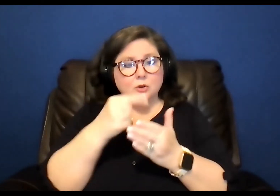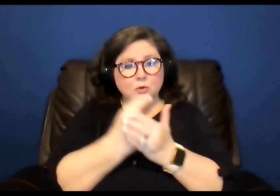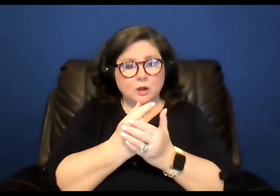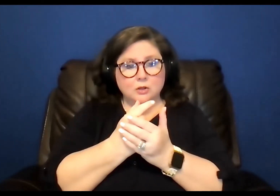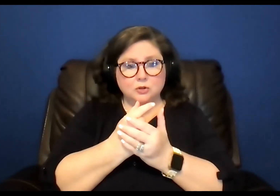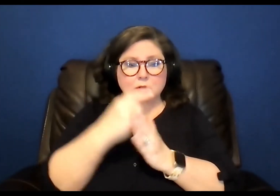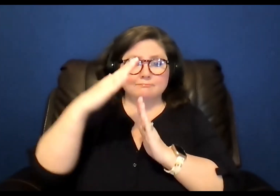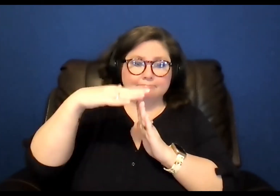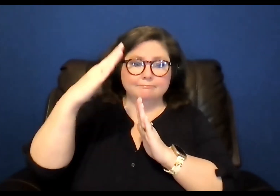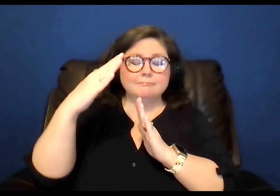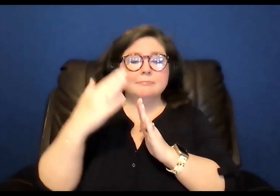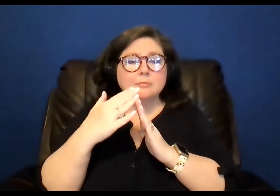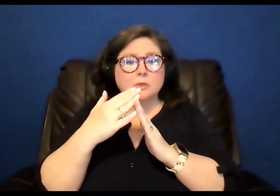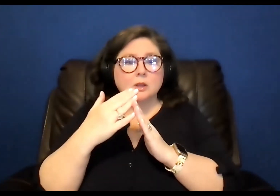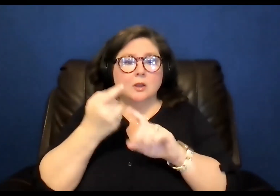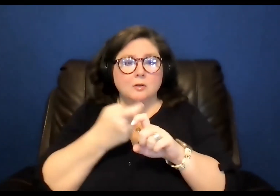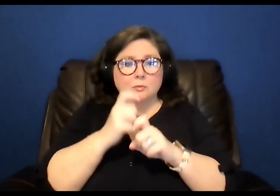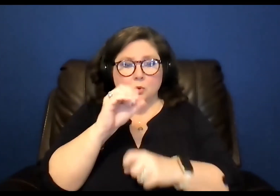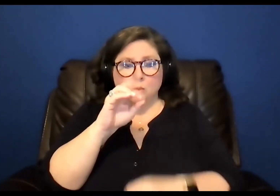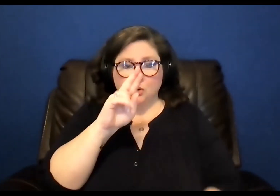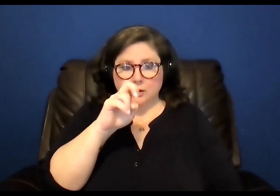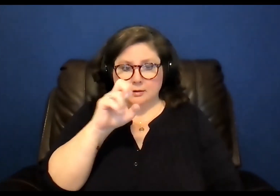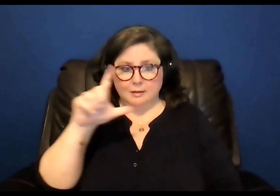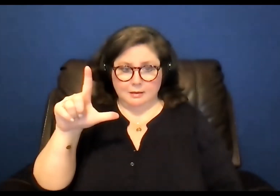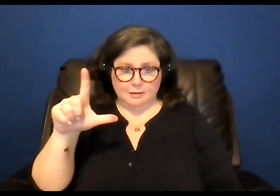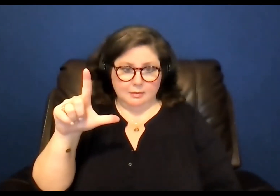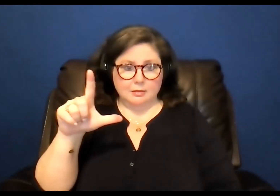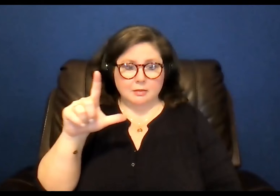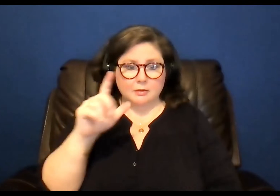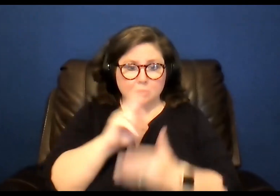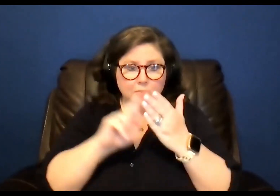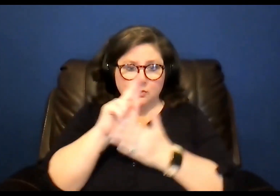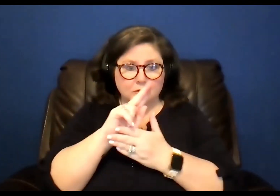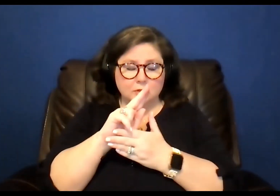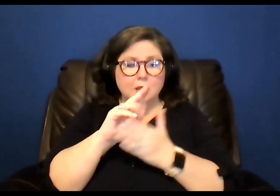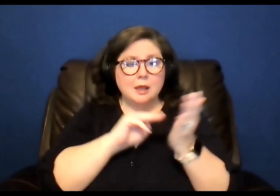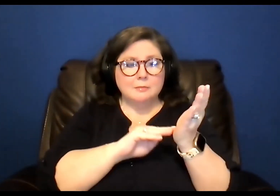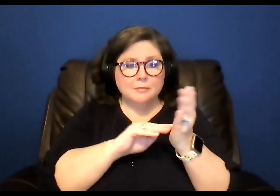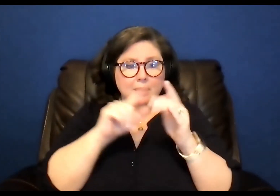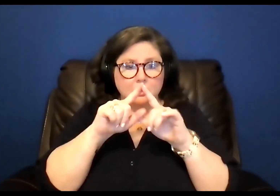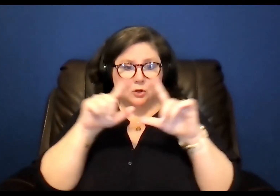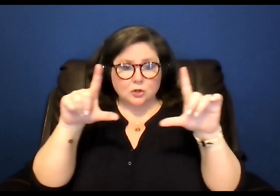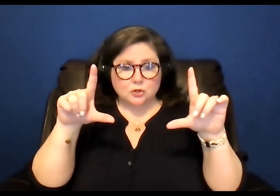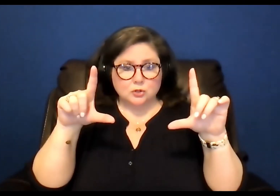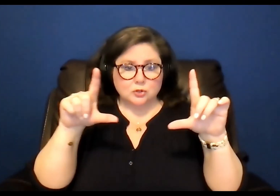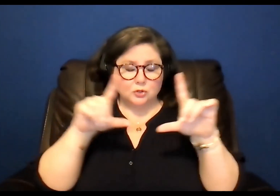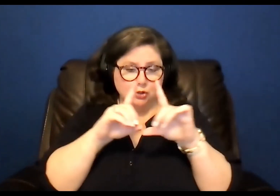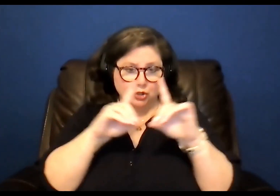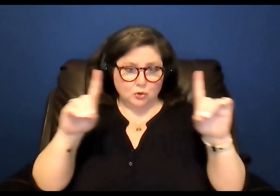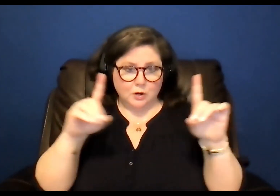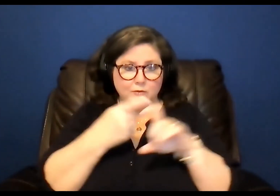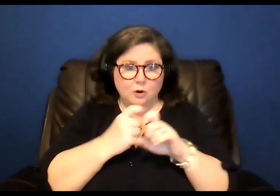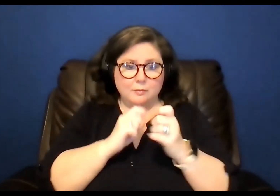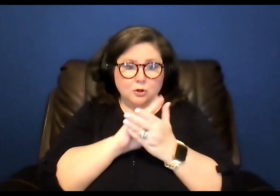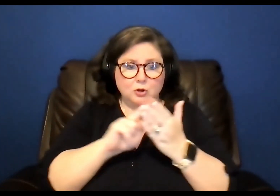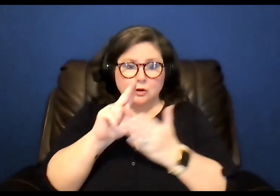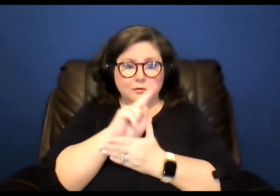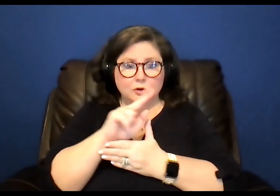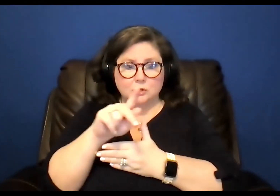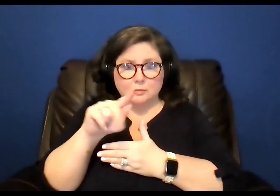distinction in research from Cornell University. He received his medical degree from the University of Pennsylvania. Dr. Fung, held